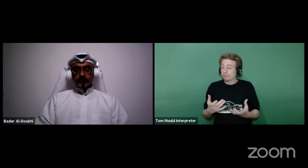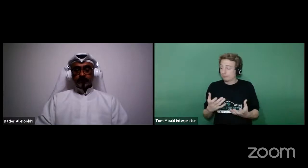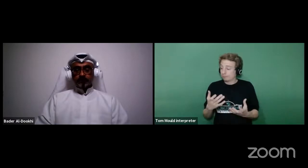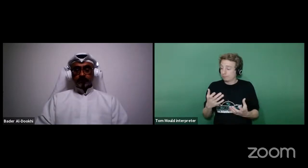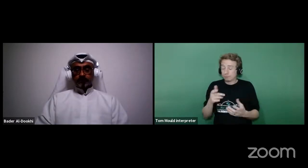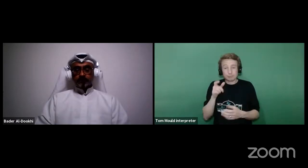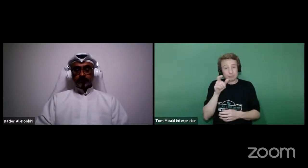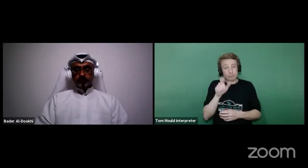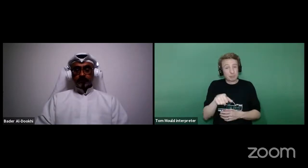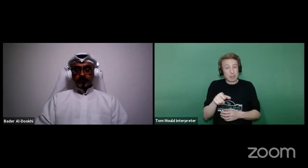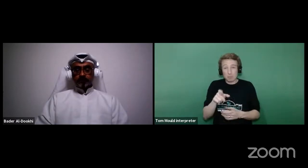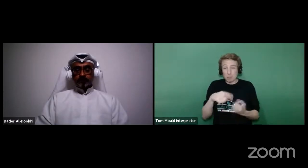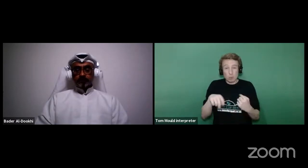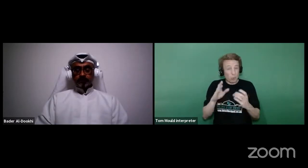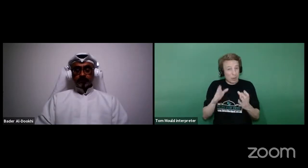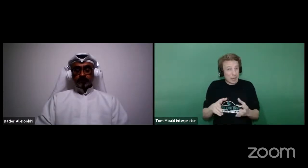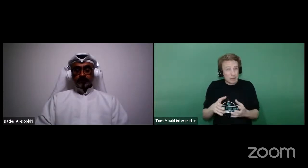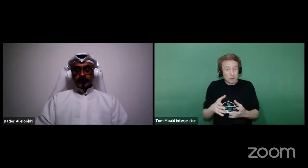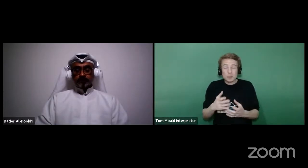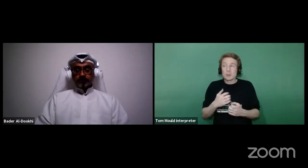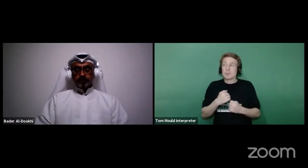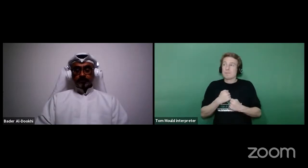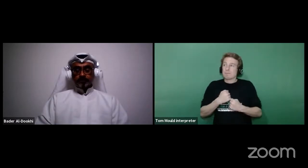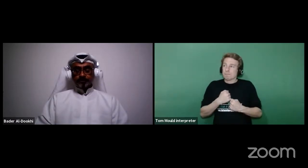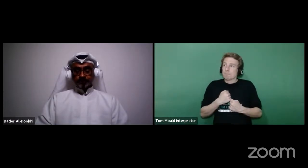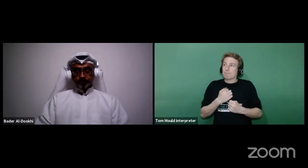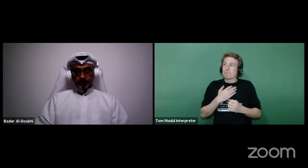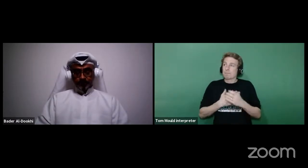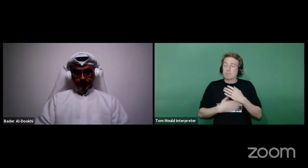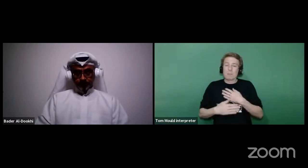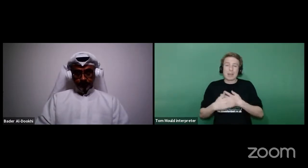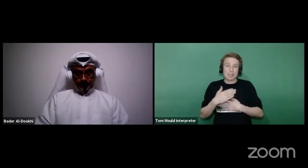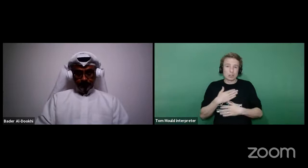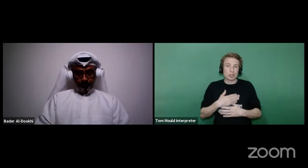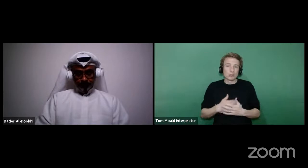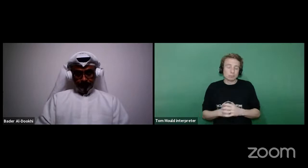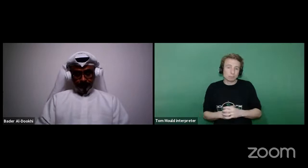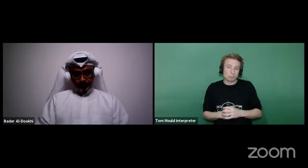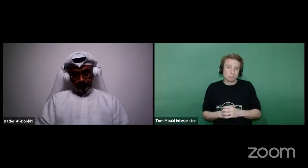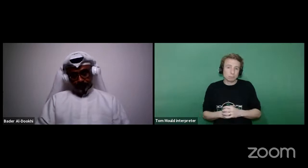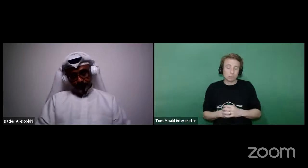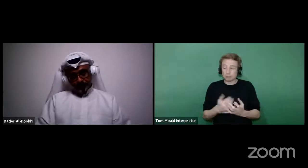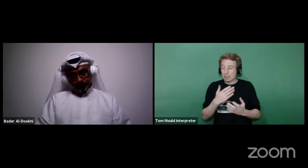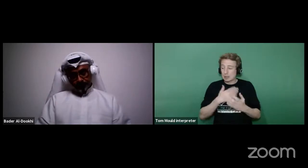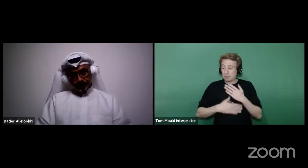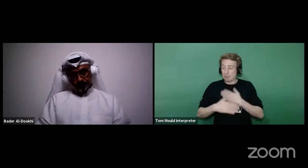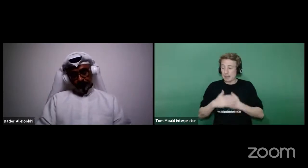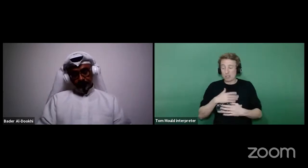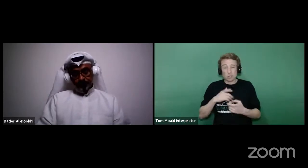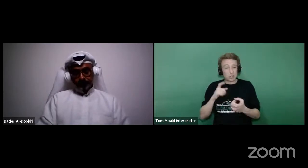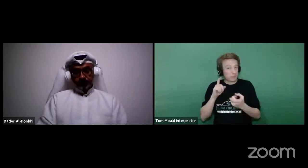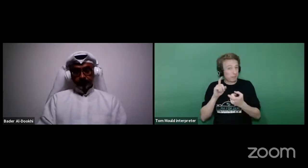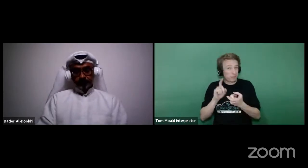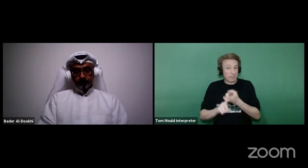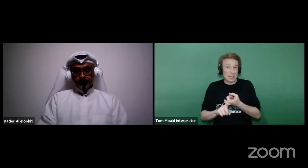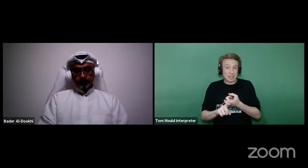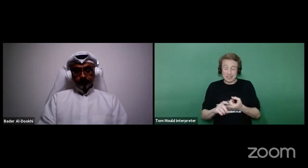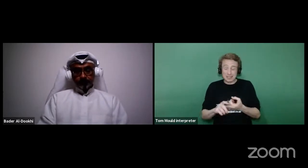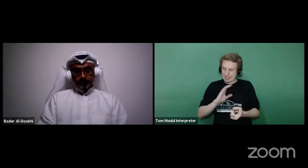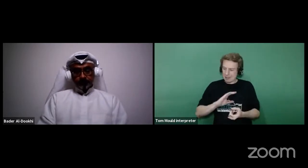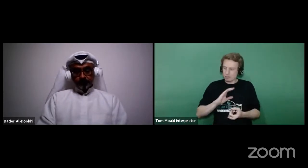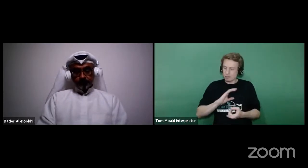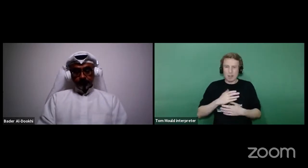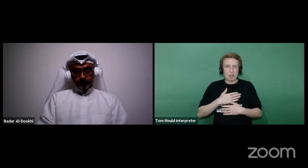has patience. And patience, it's a fixed, ongoing characteristic of